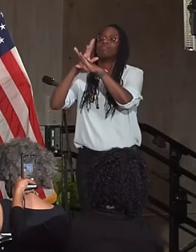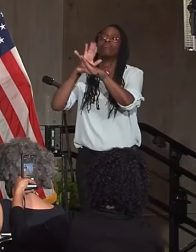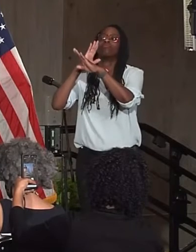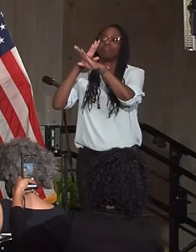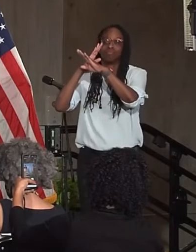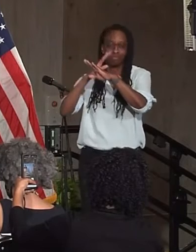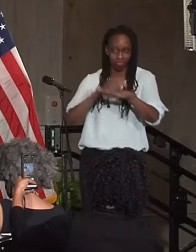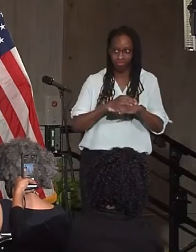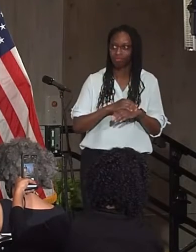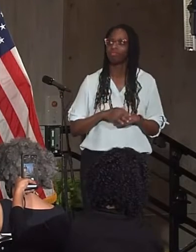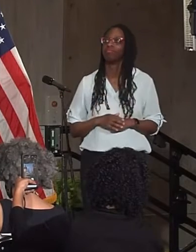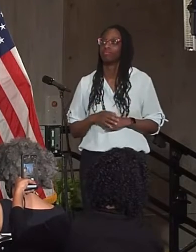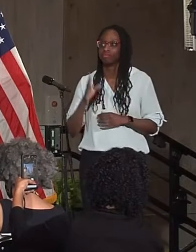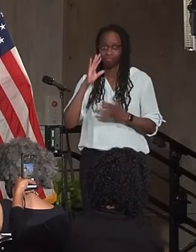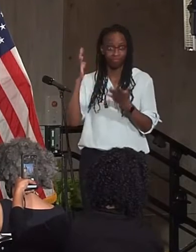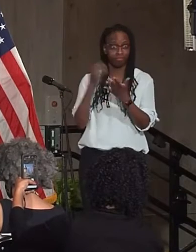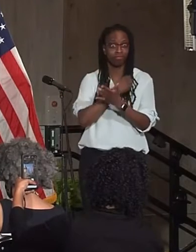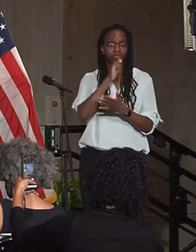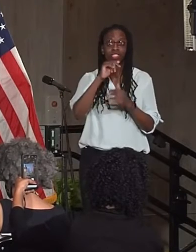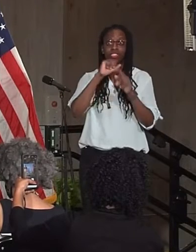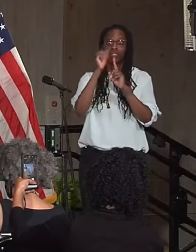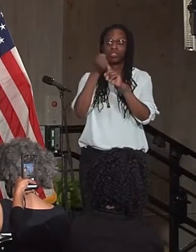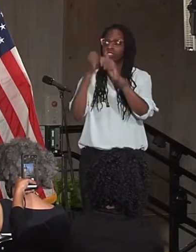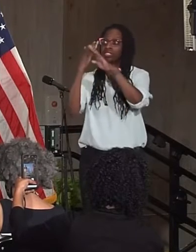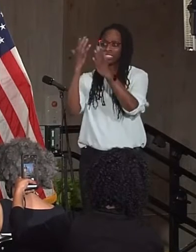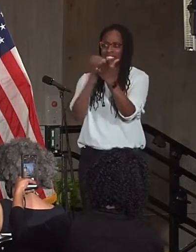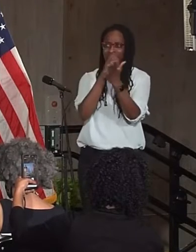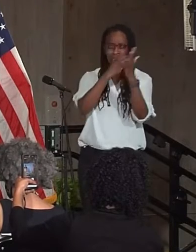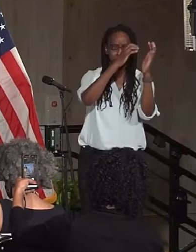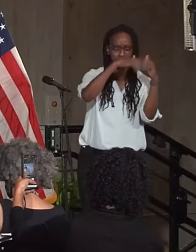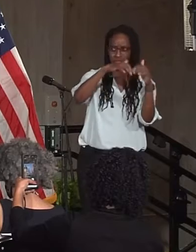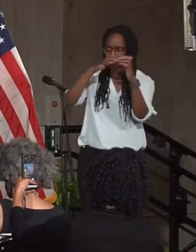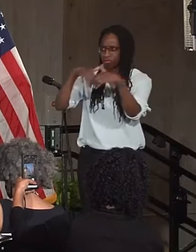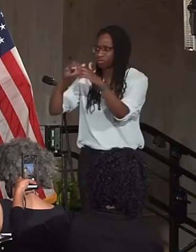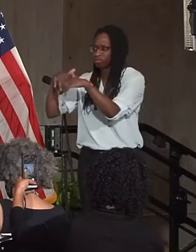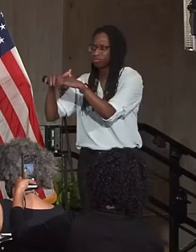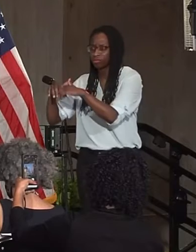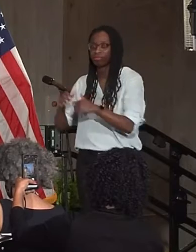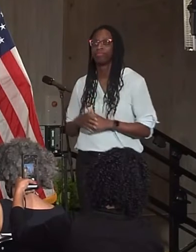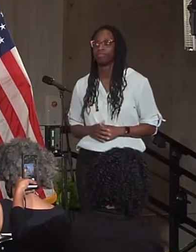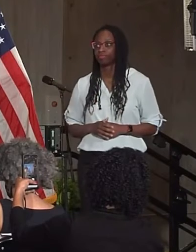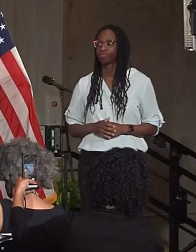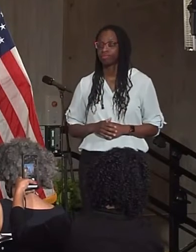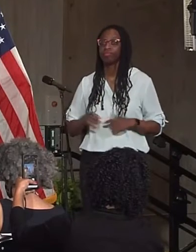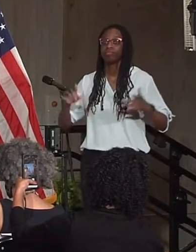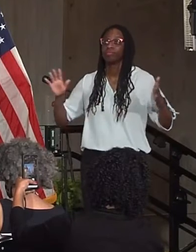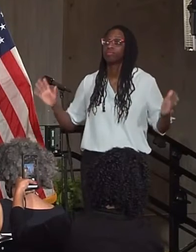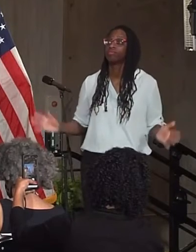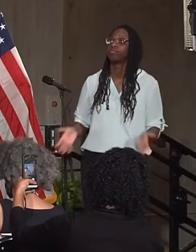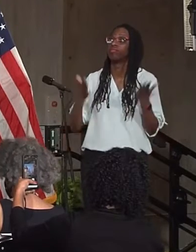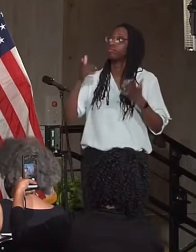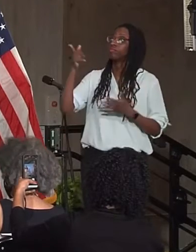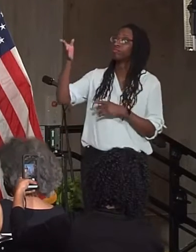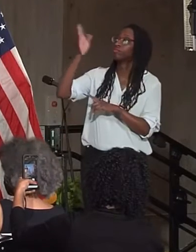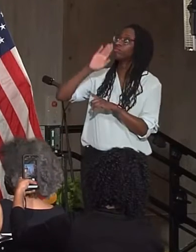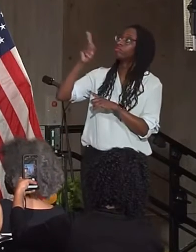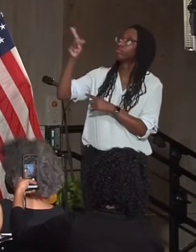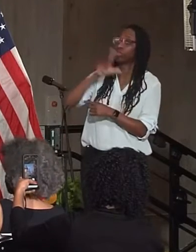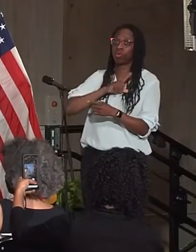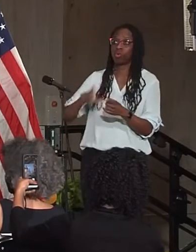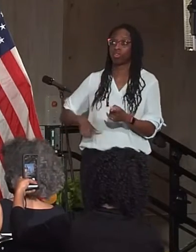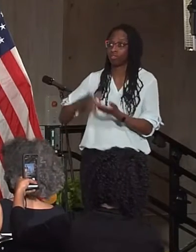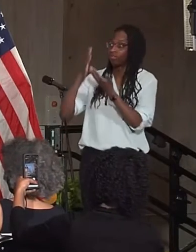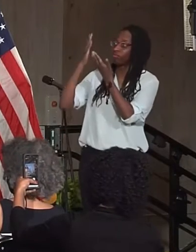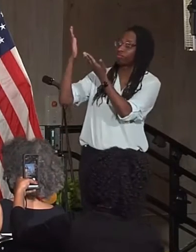we praise you on this day. We lift you up on this historic swearing-in ceremony as we